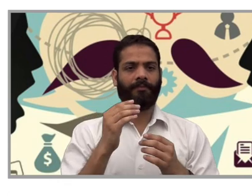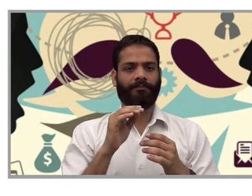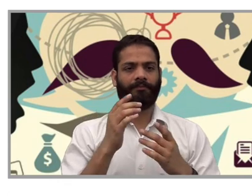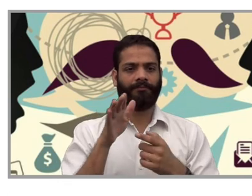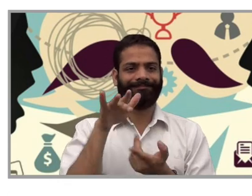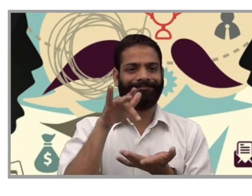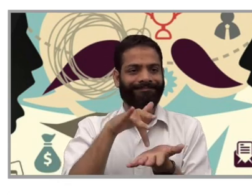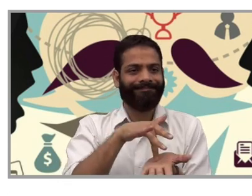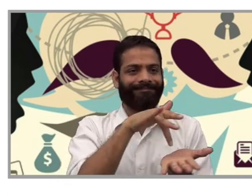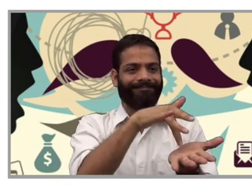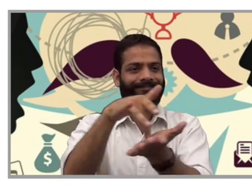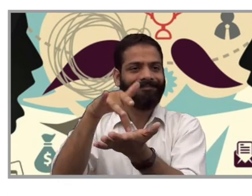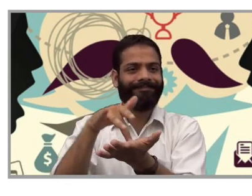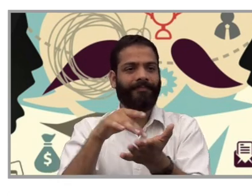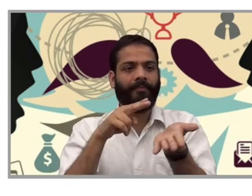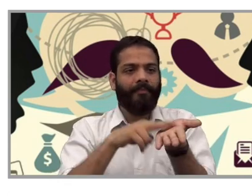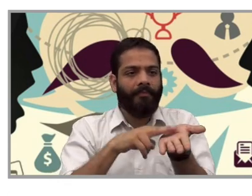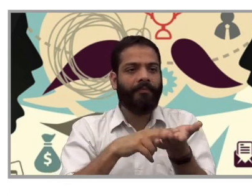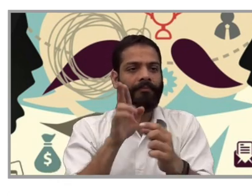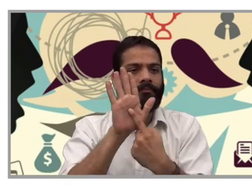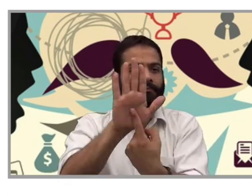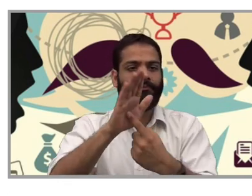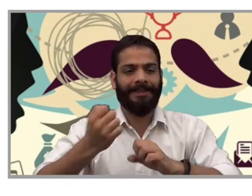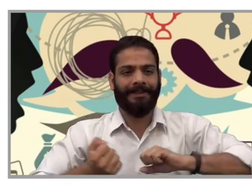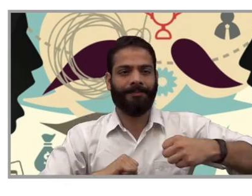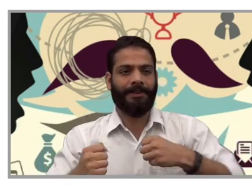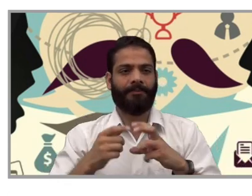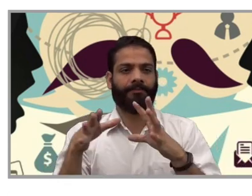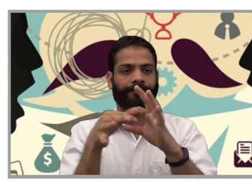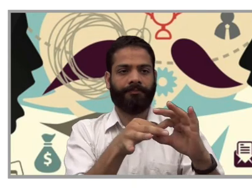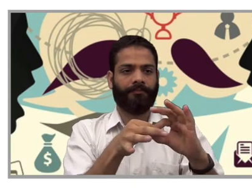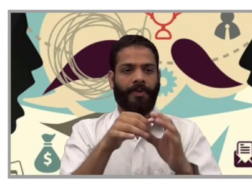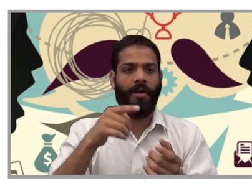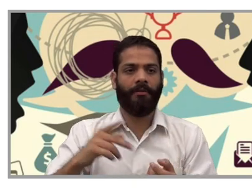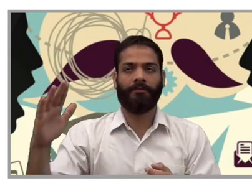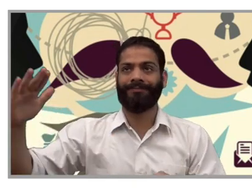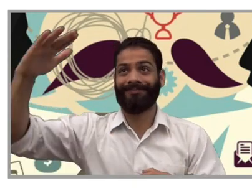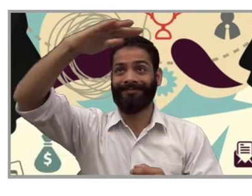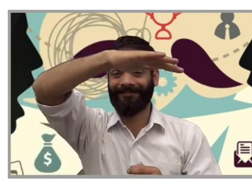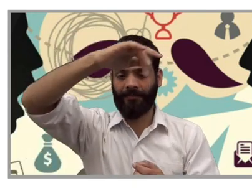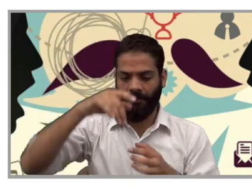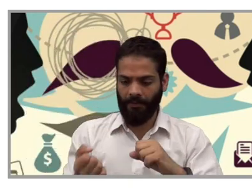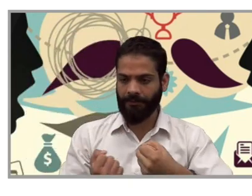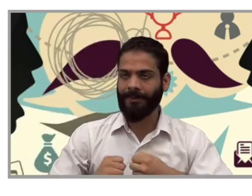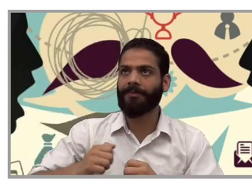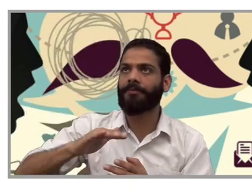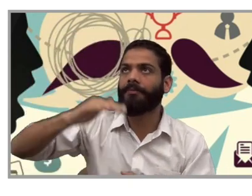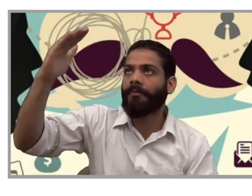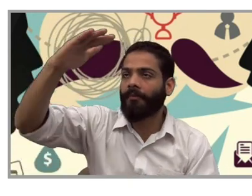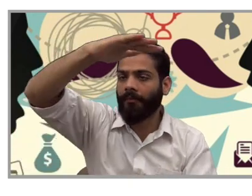hand and the car with the other and then the one hand will go below the other one.